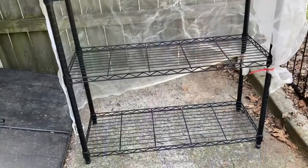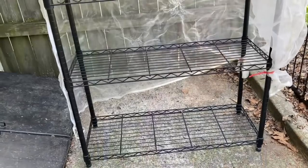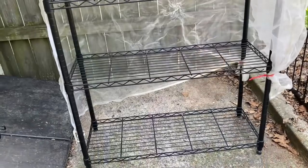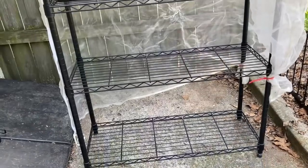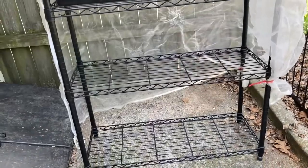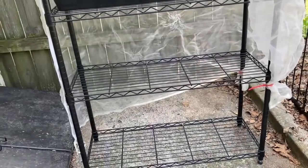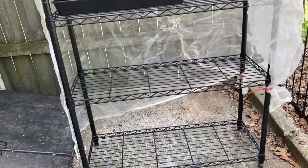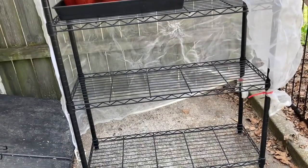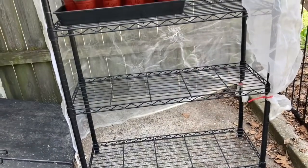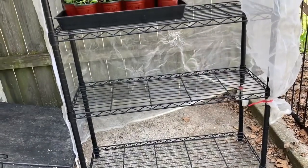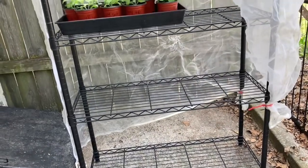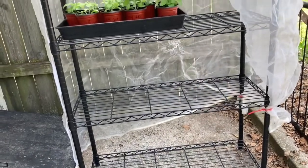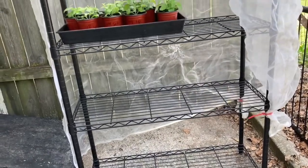shelf.